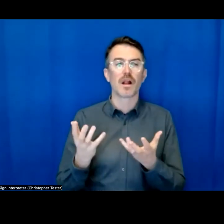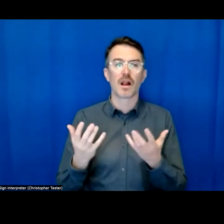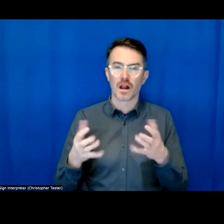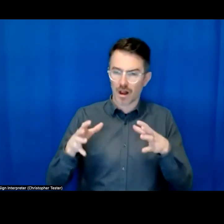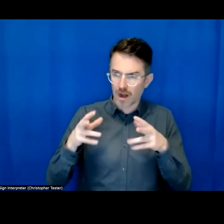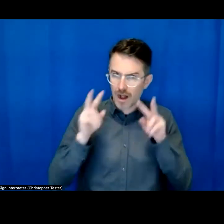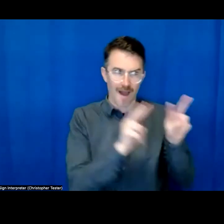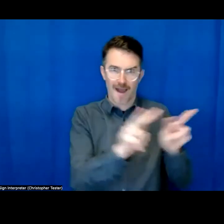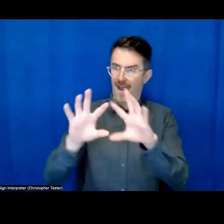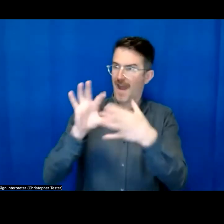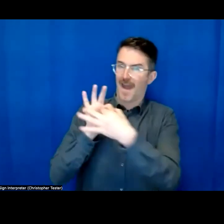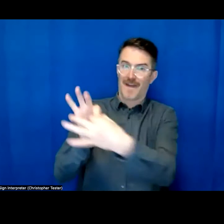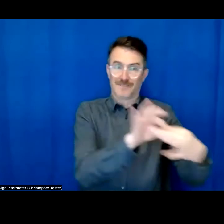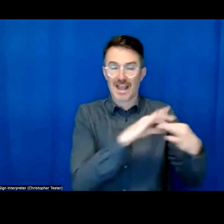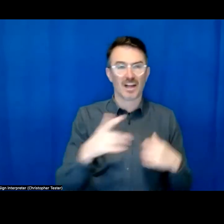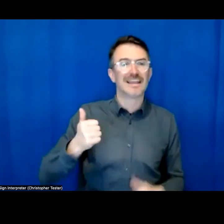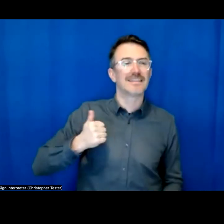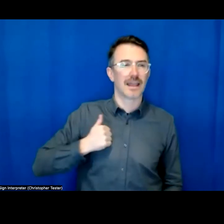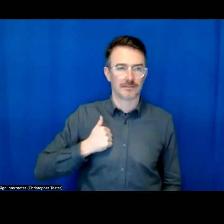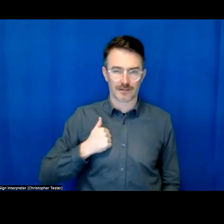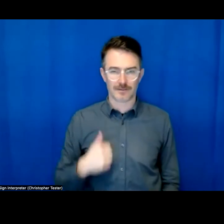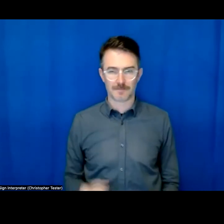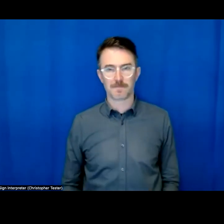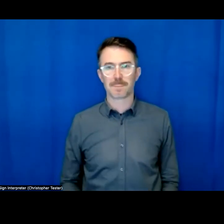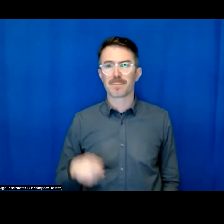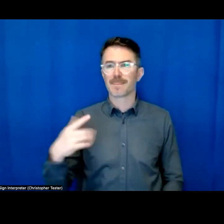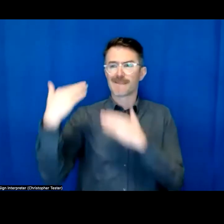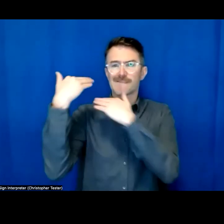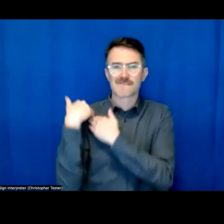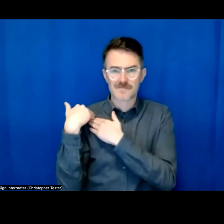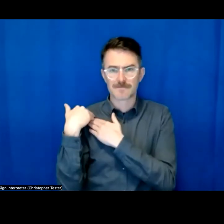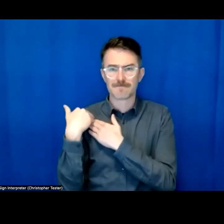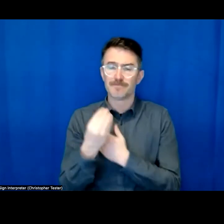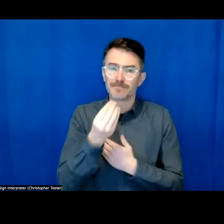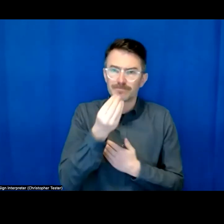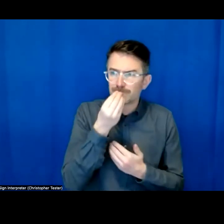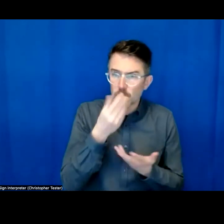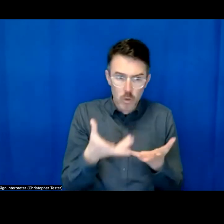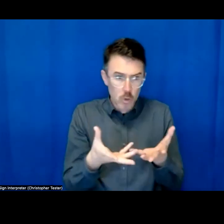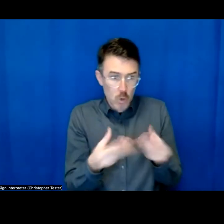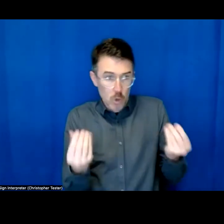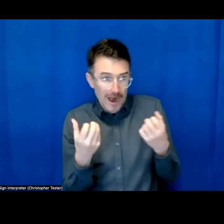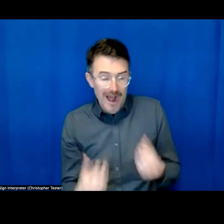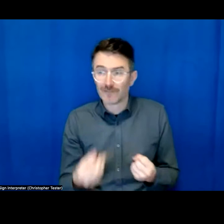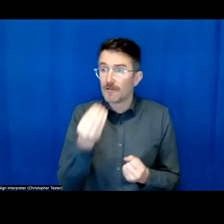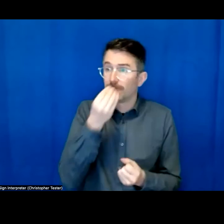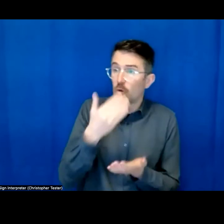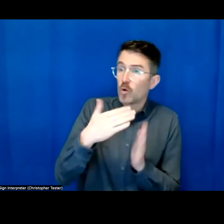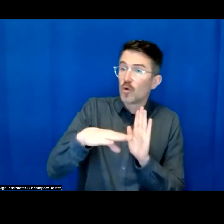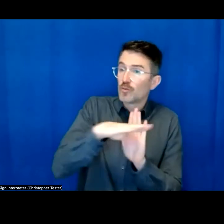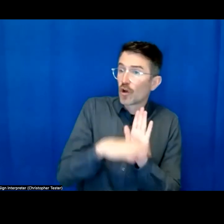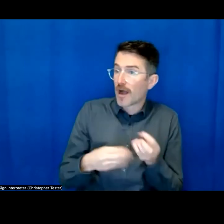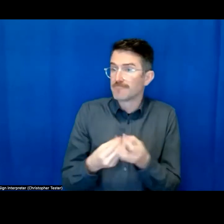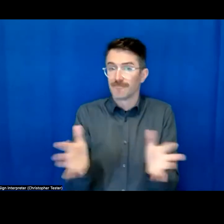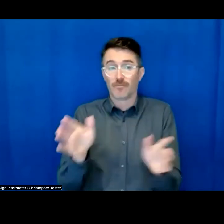to sustainable agriculture and food system and the environment. These include thematic policy, multilateral